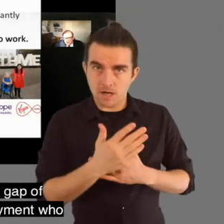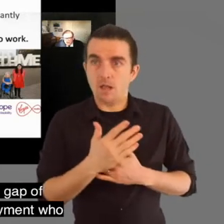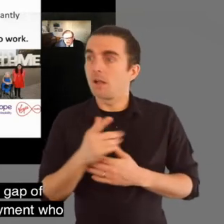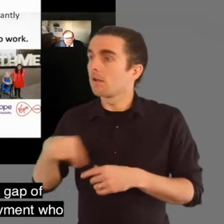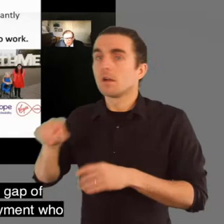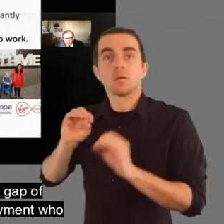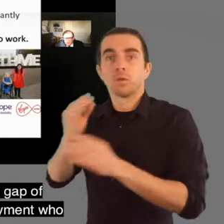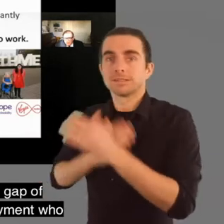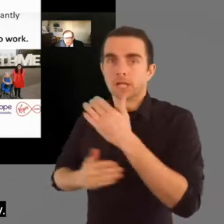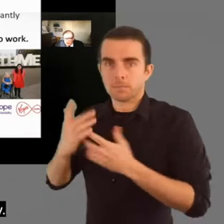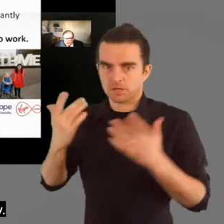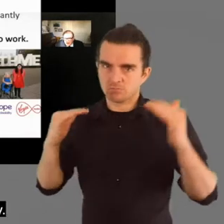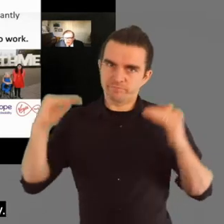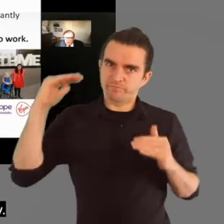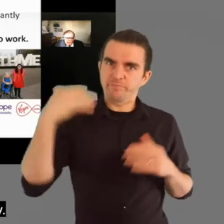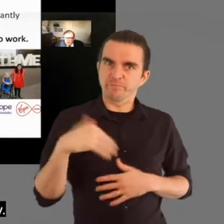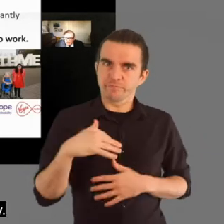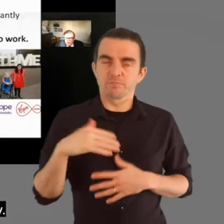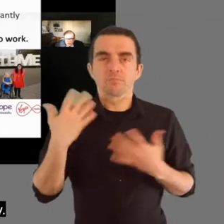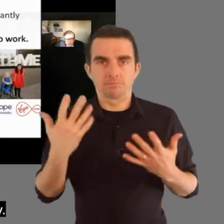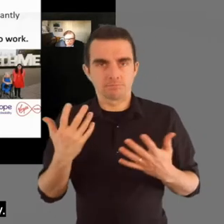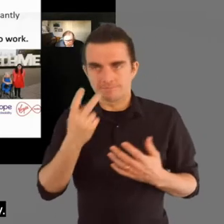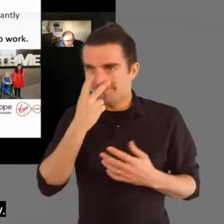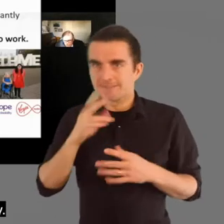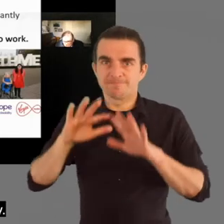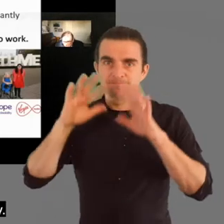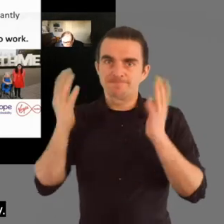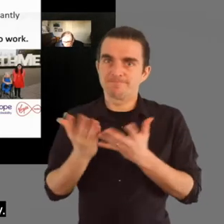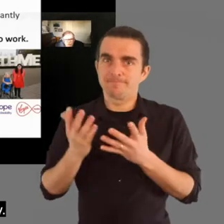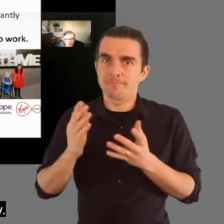between those in employment who are disabled and those